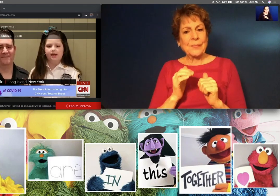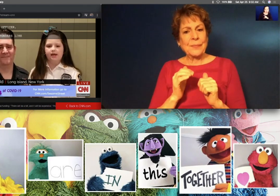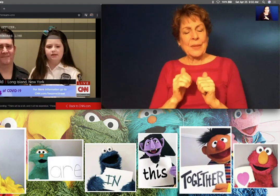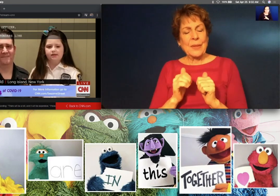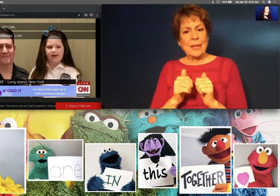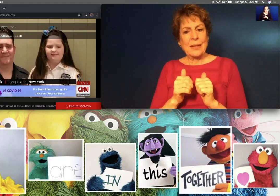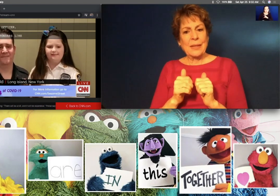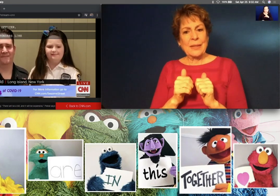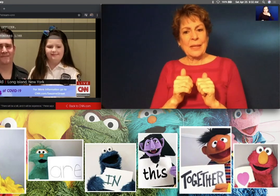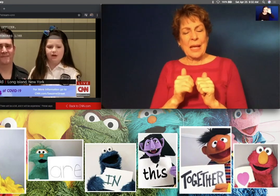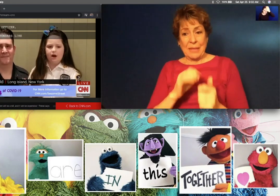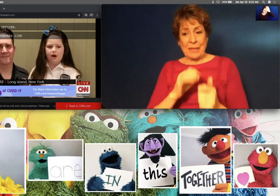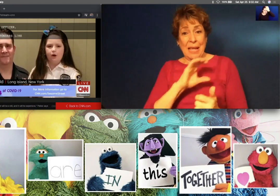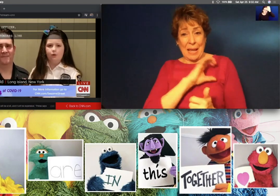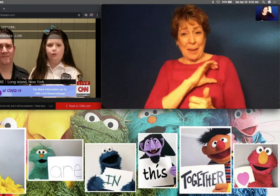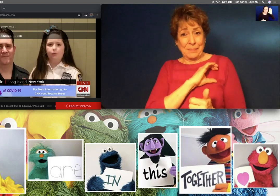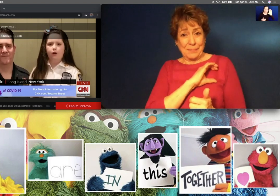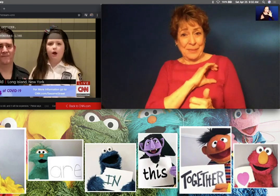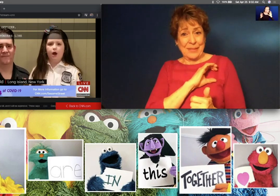stay safe